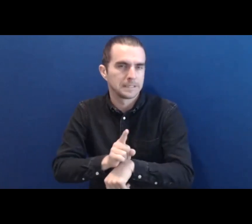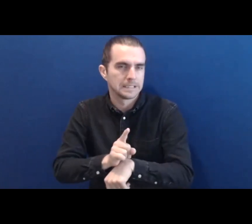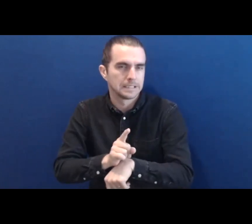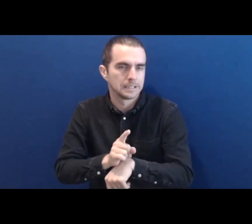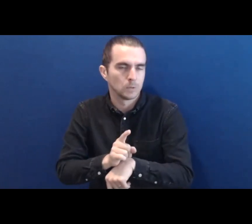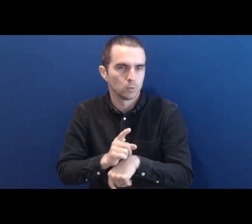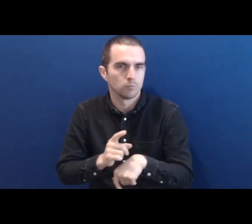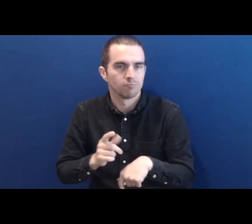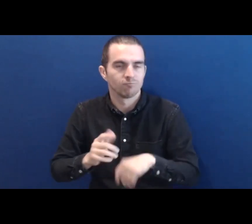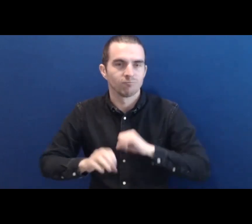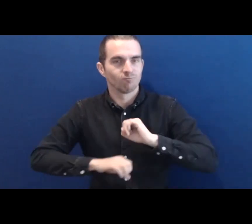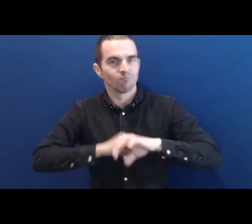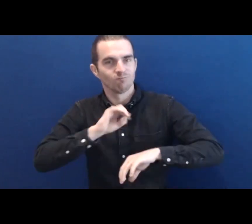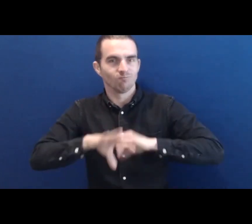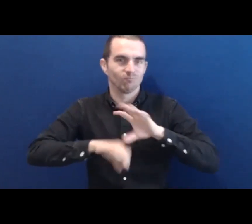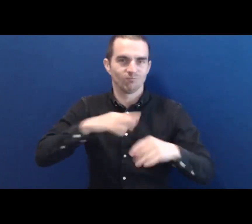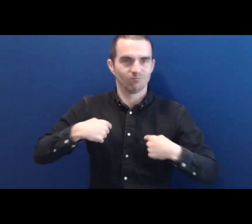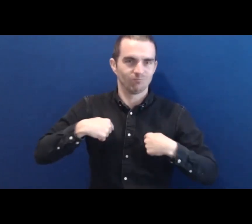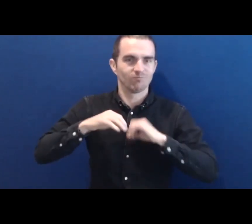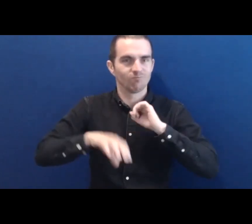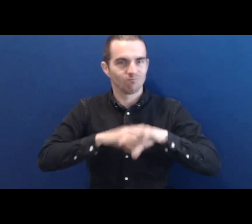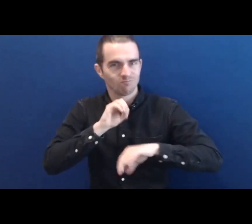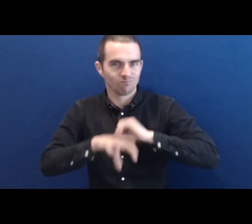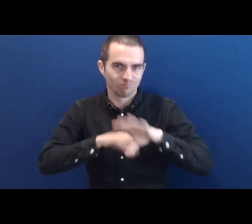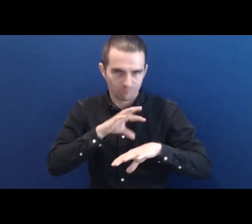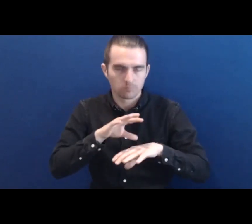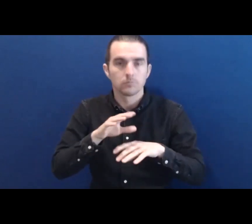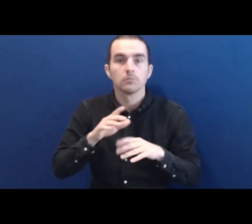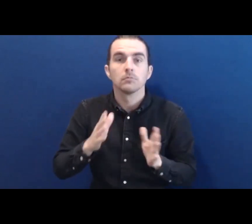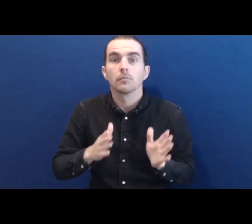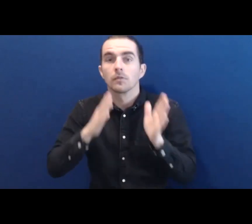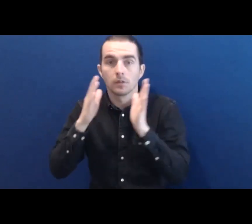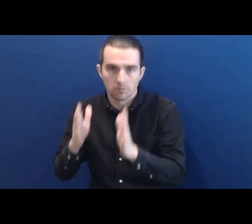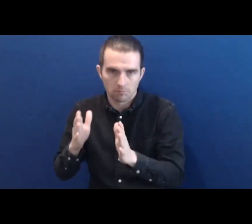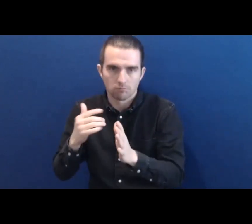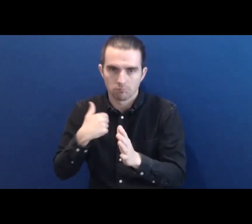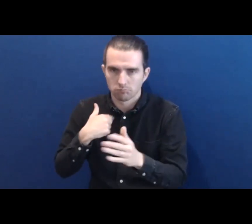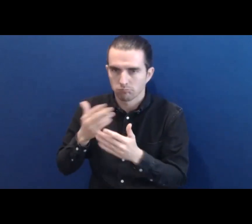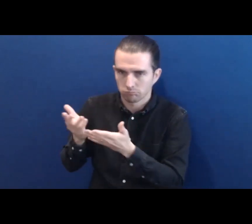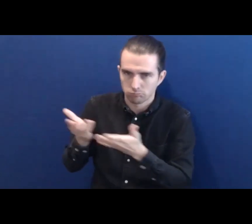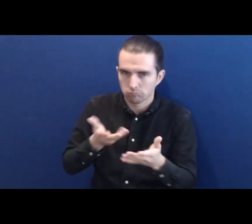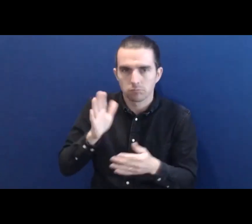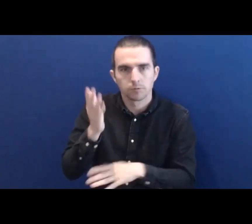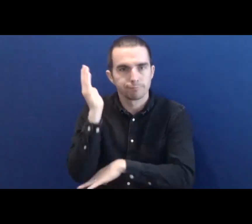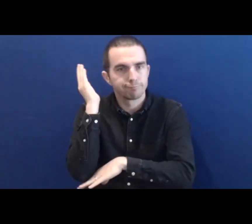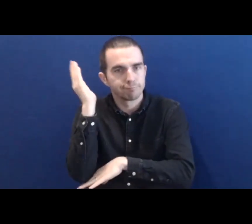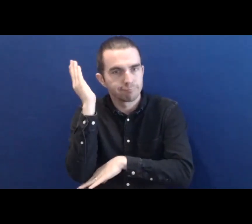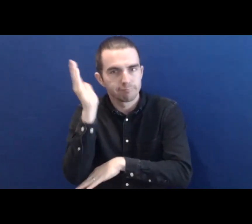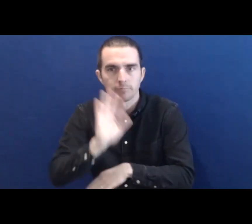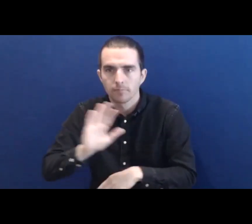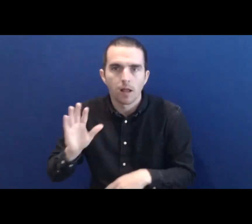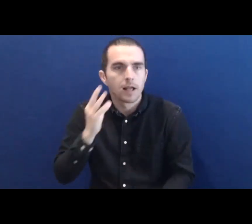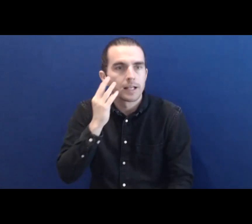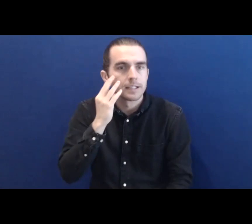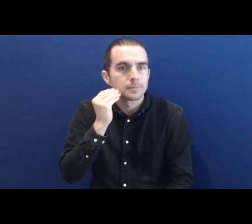will let them present some of their experiences through some questions. And